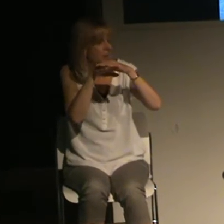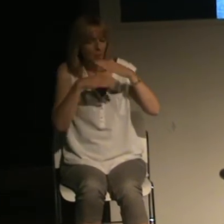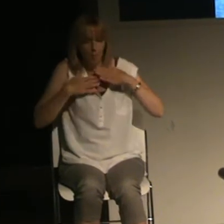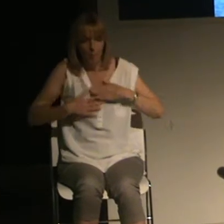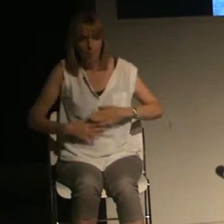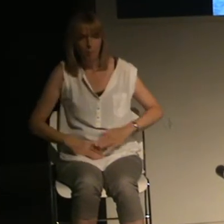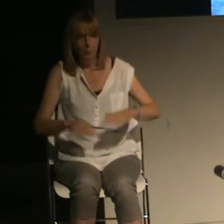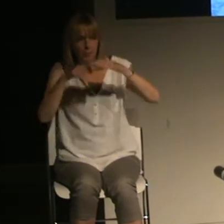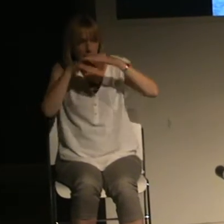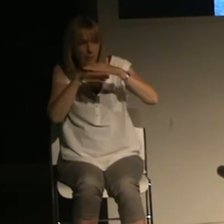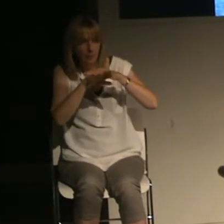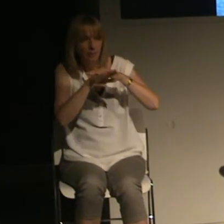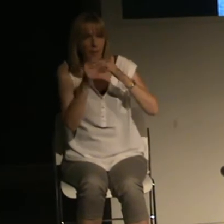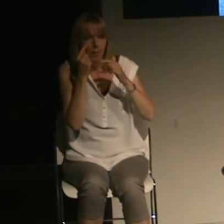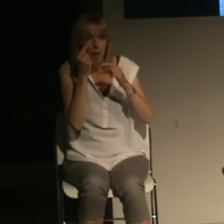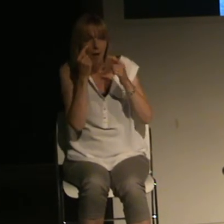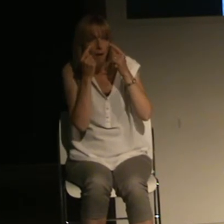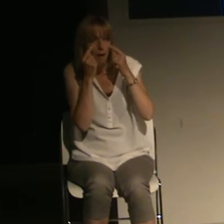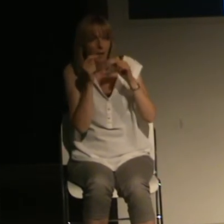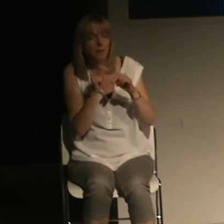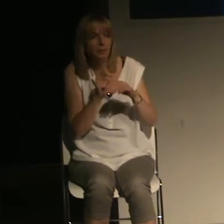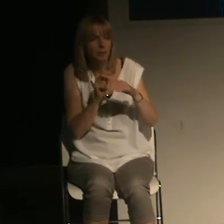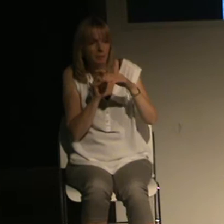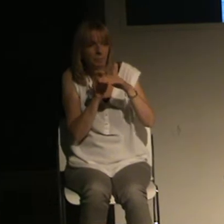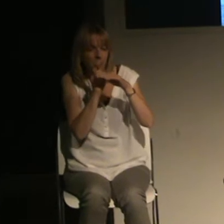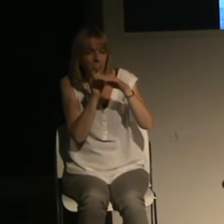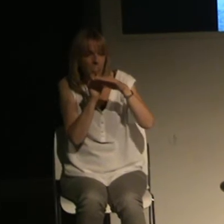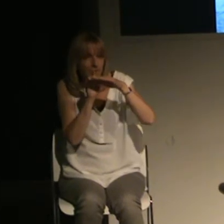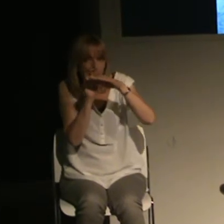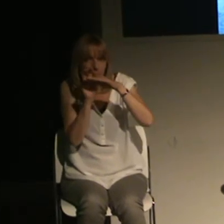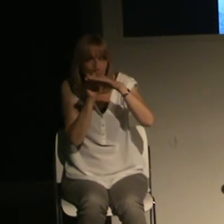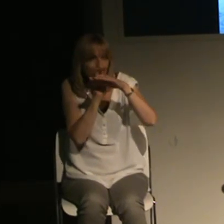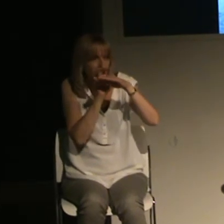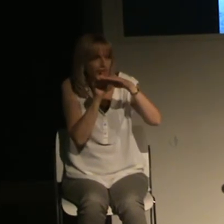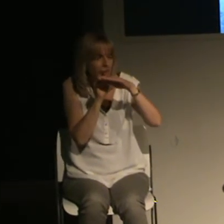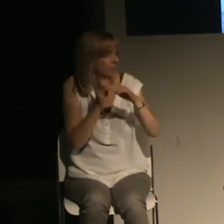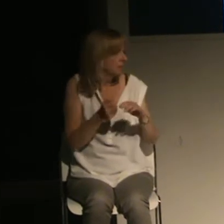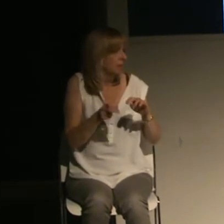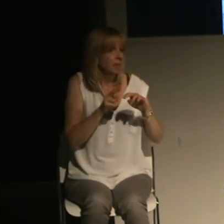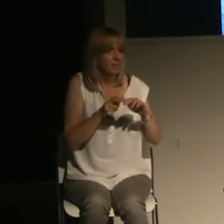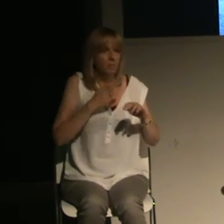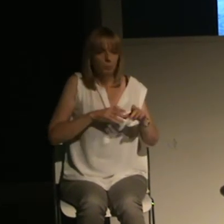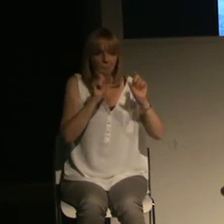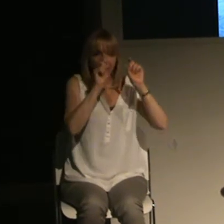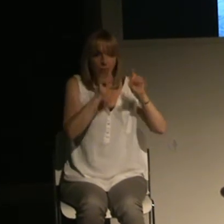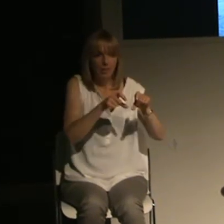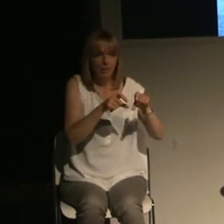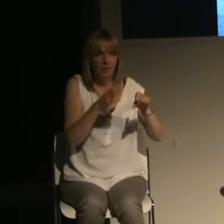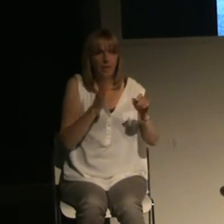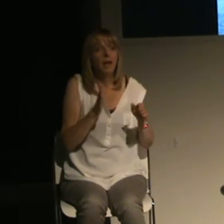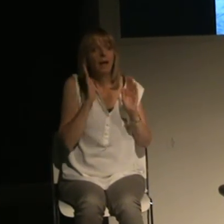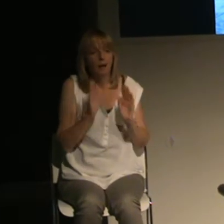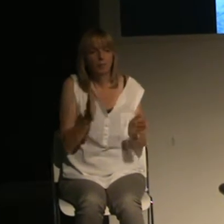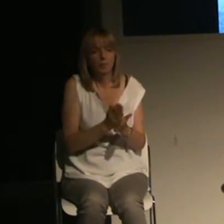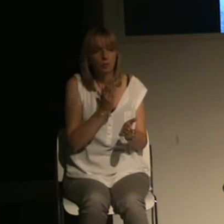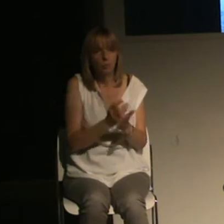water and only the eyes showing. And if they want to stay there a long time, they need to keep the tip of the snout above water as well so they can